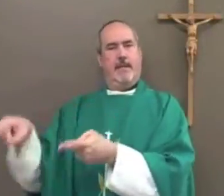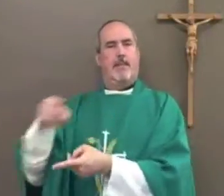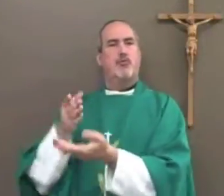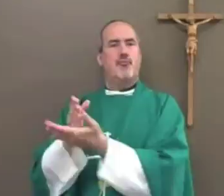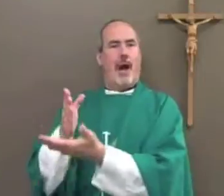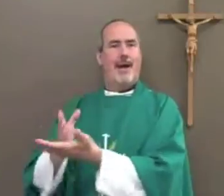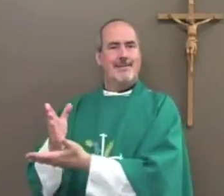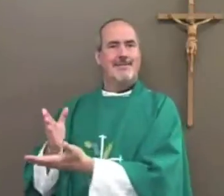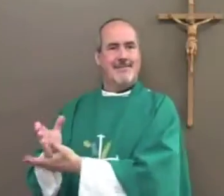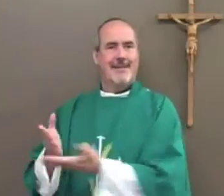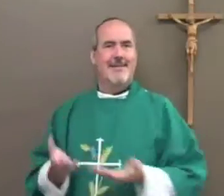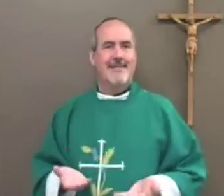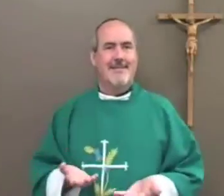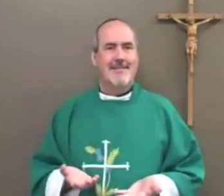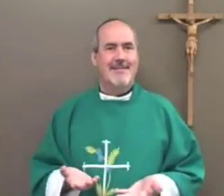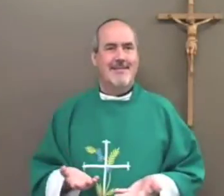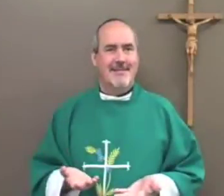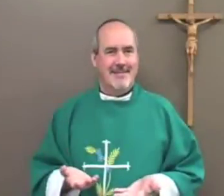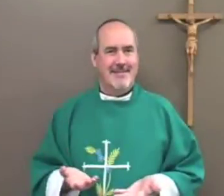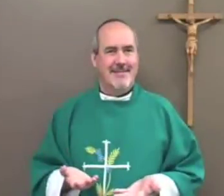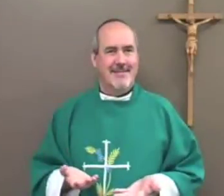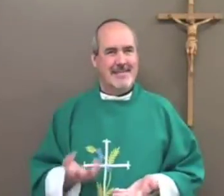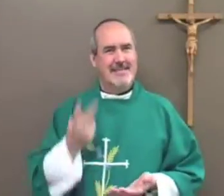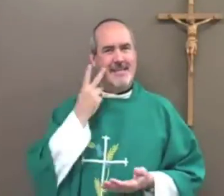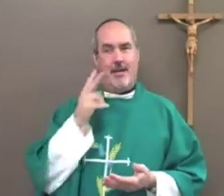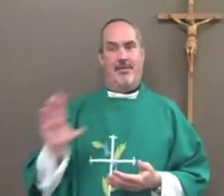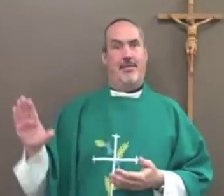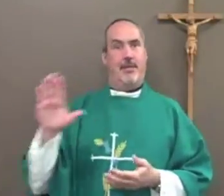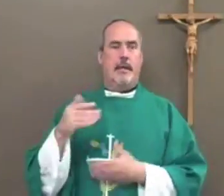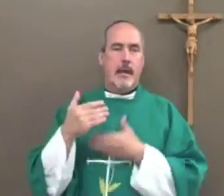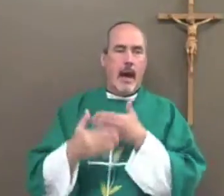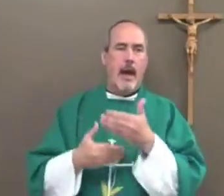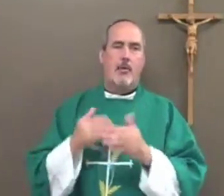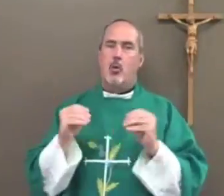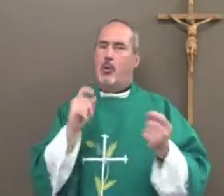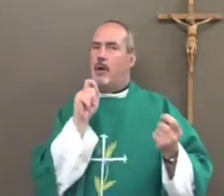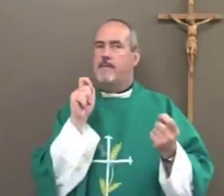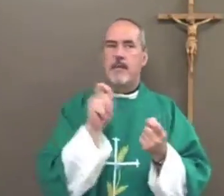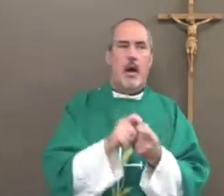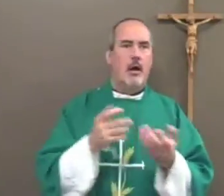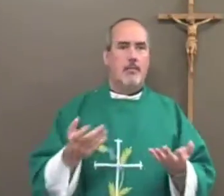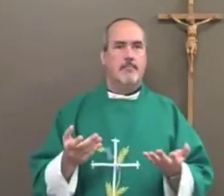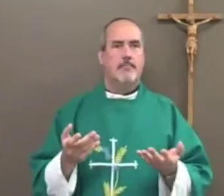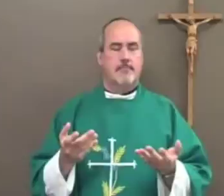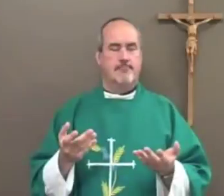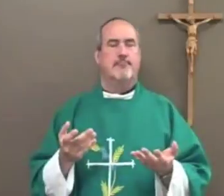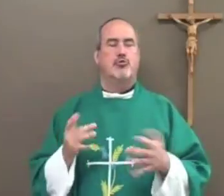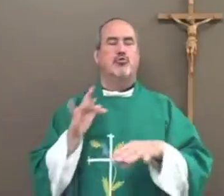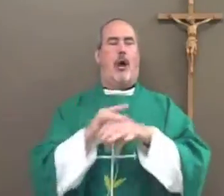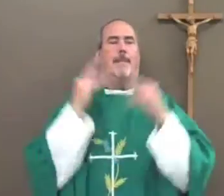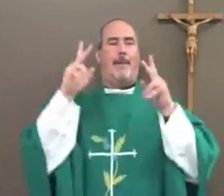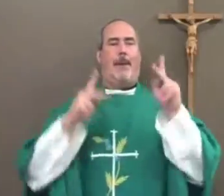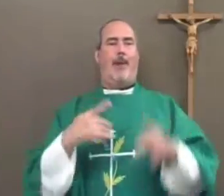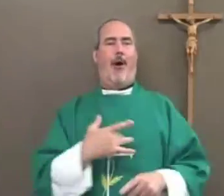People began to understand the plight of the African Americans in the black community, and legislation was passed to protect equal